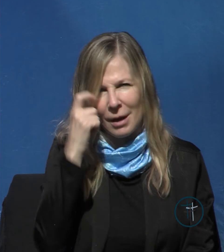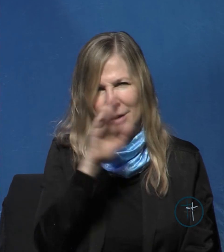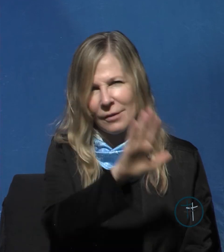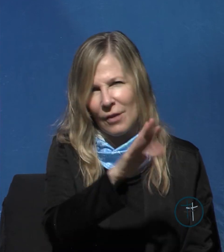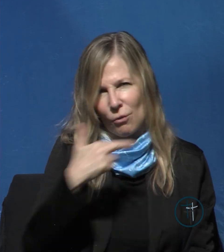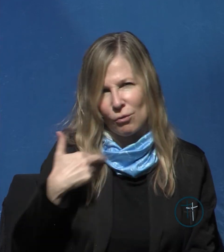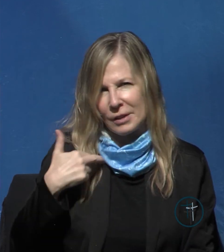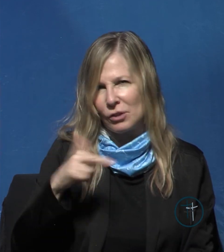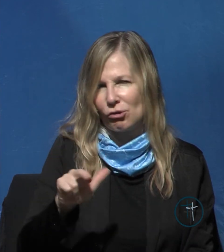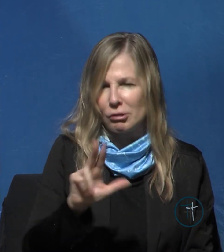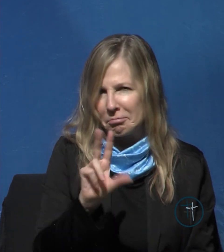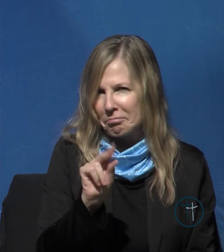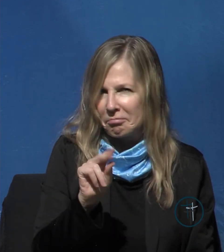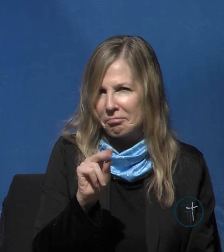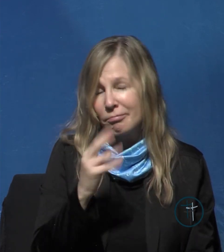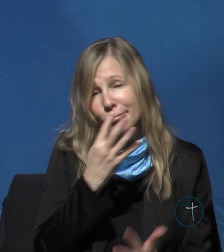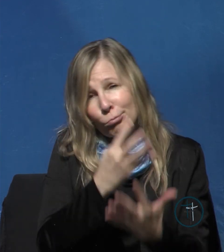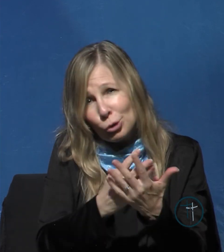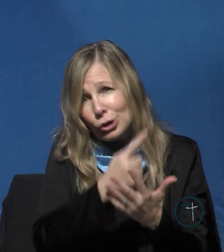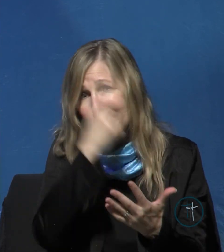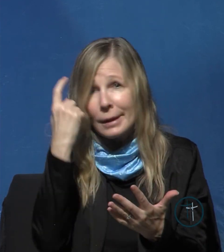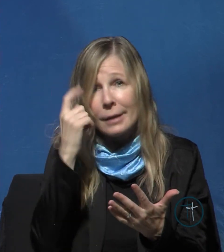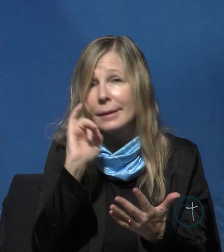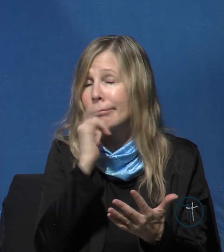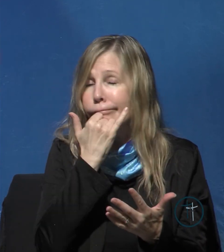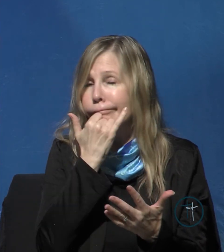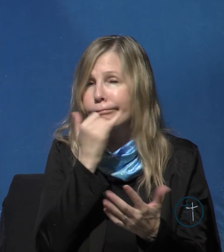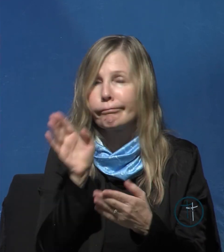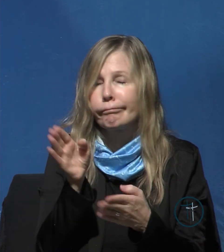faith. They're in prison because they stumbled